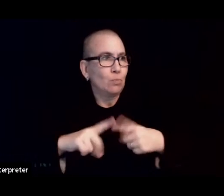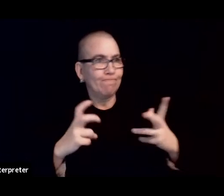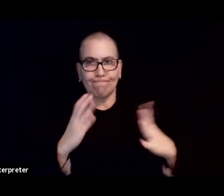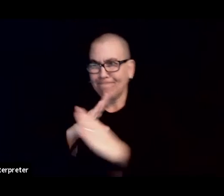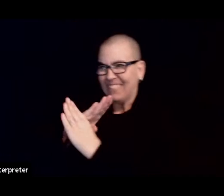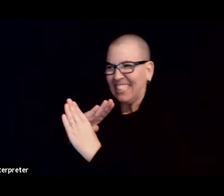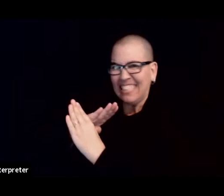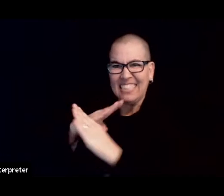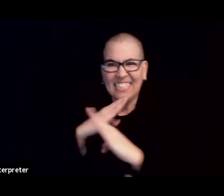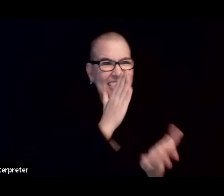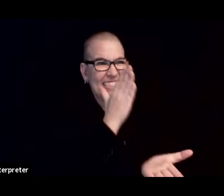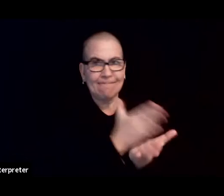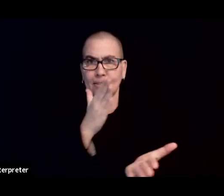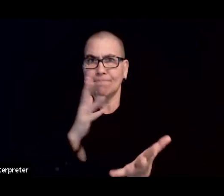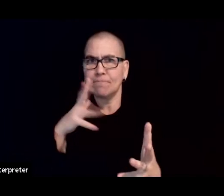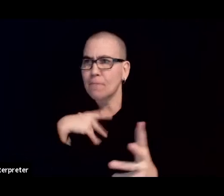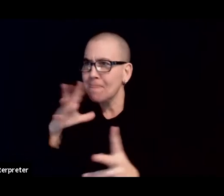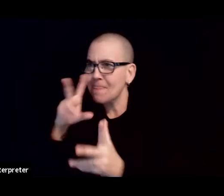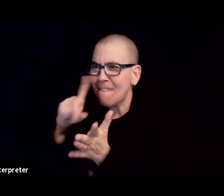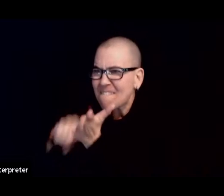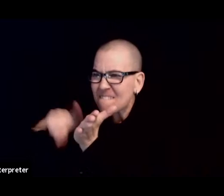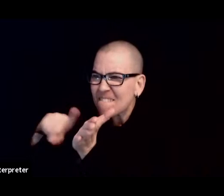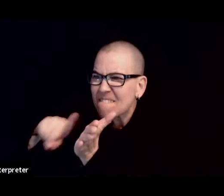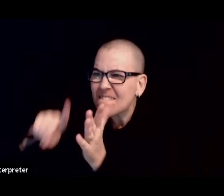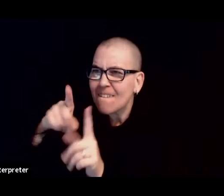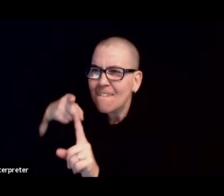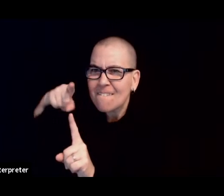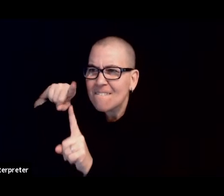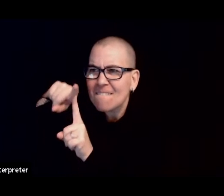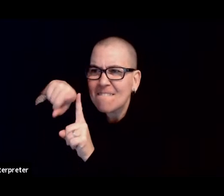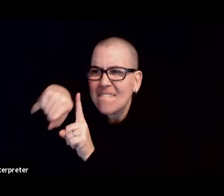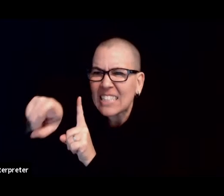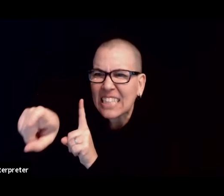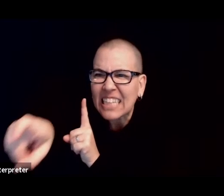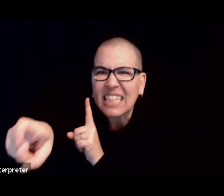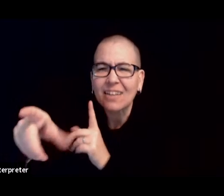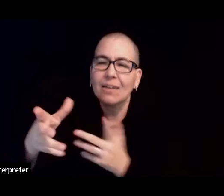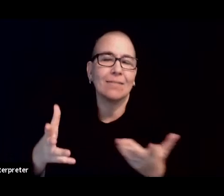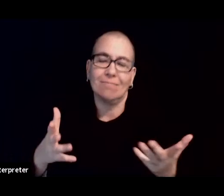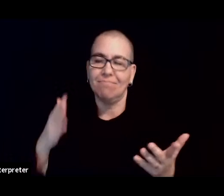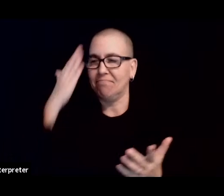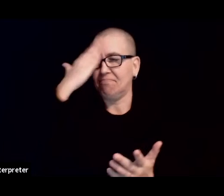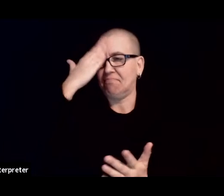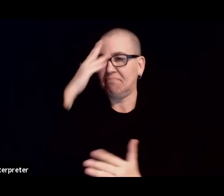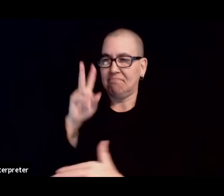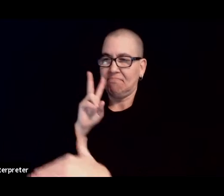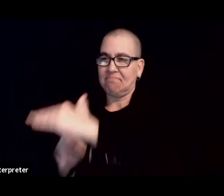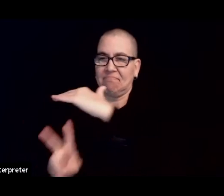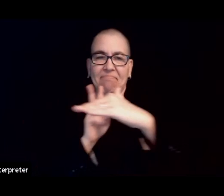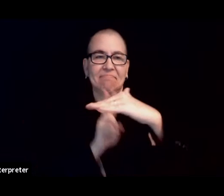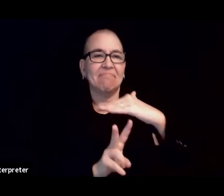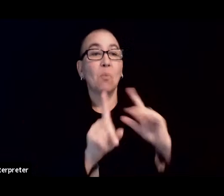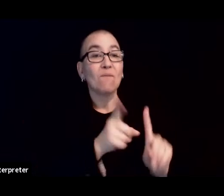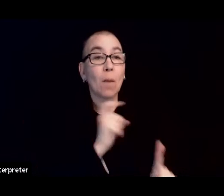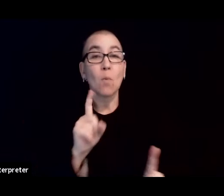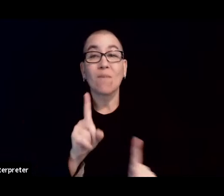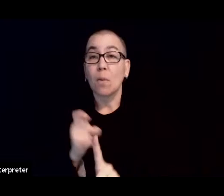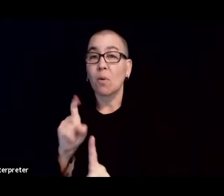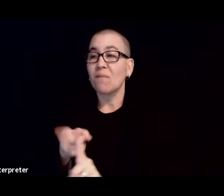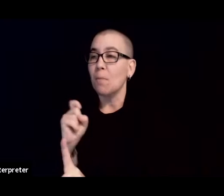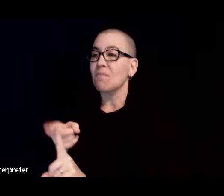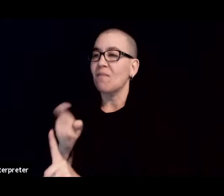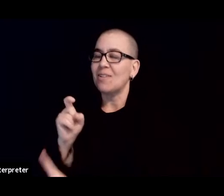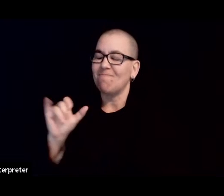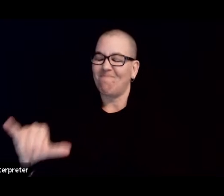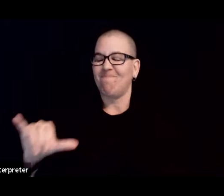do know that, one, that's what's necessary to drive a pandemic, and two, in the situations in which we have done